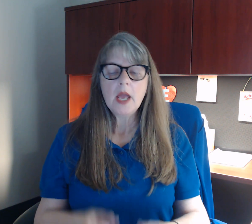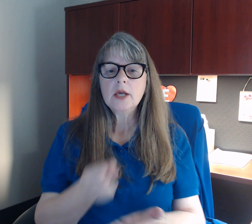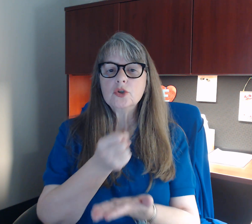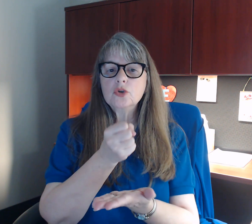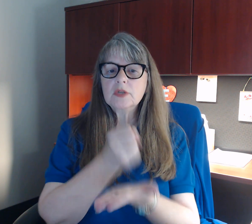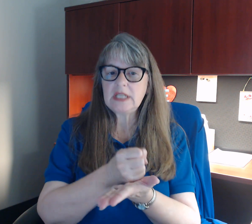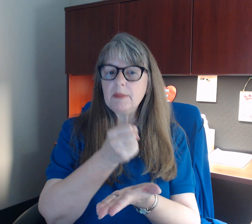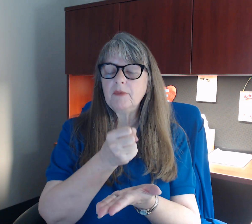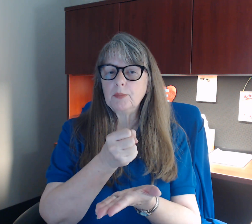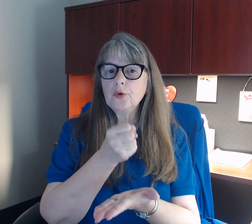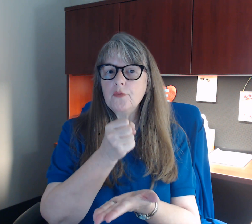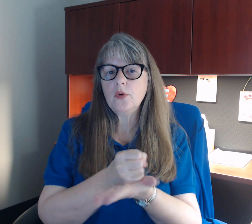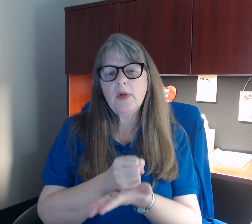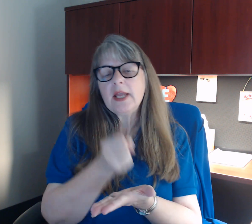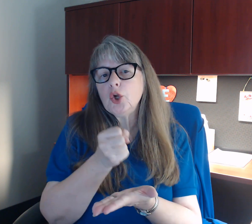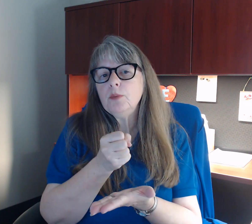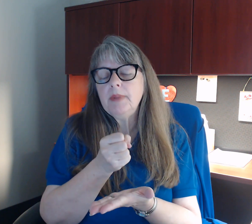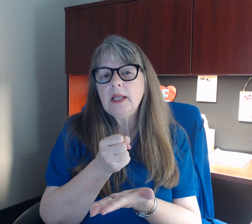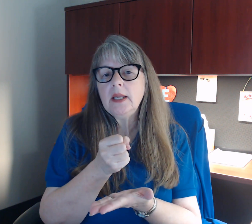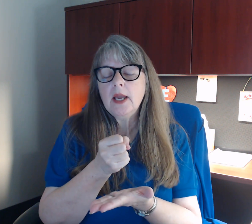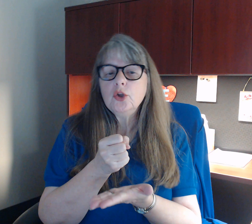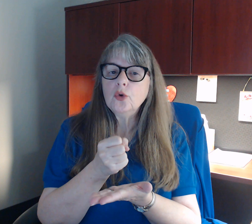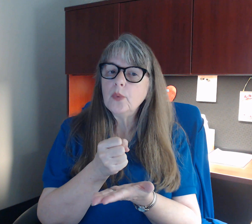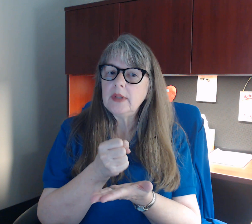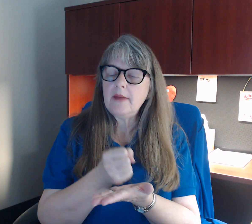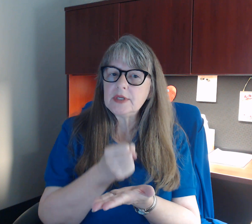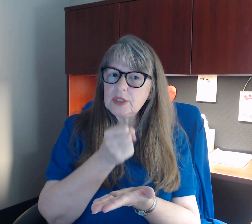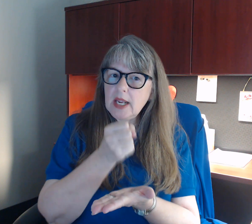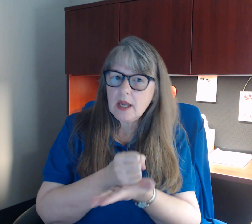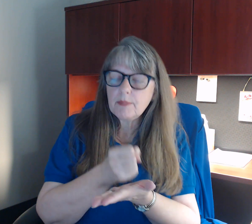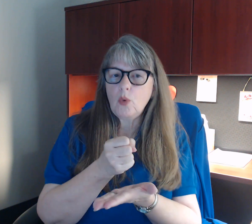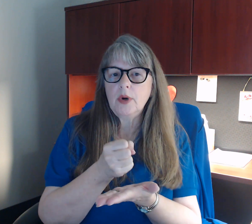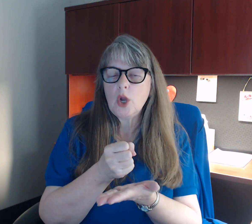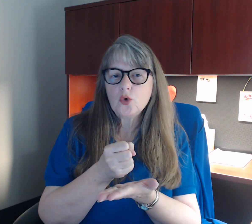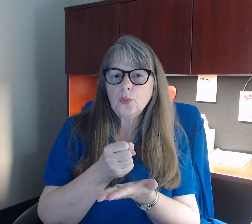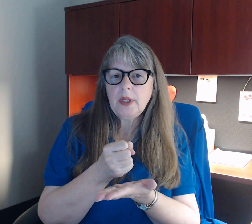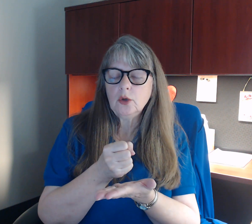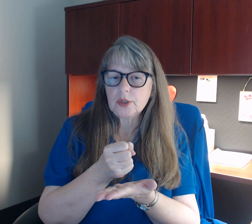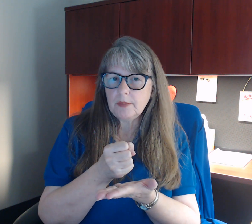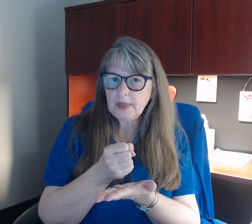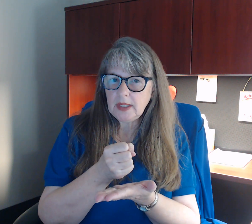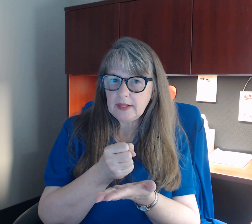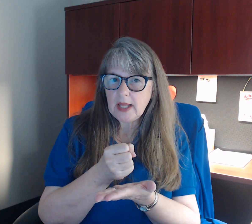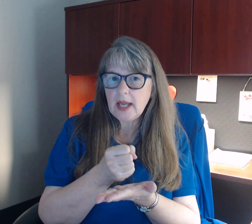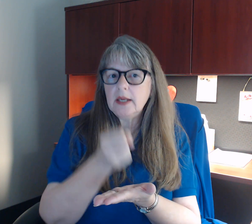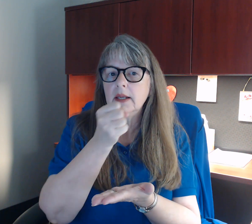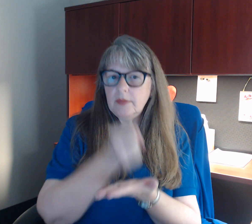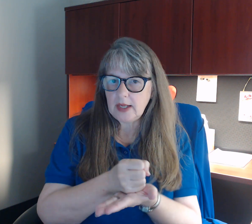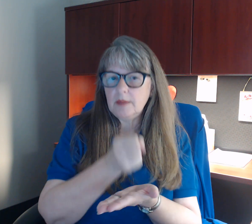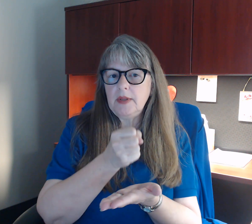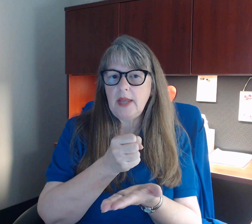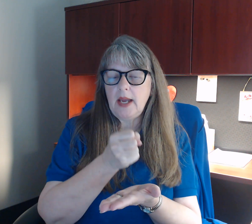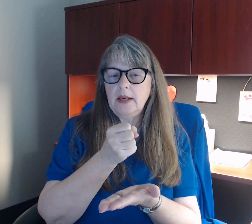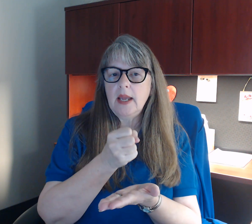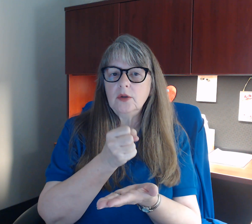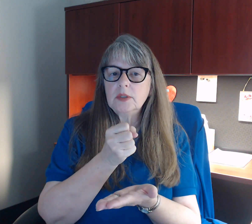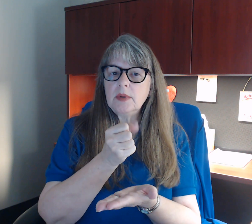To stamp of approval, it could be, when they have a stamp or a notary or something like that, that could be that. Sometimes I'll